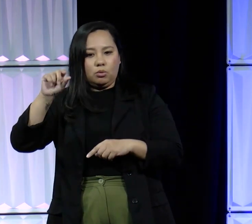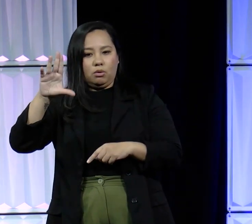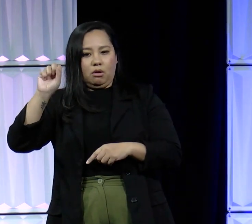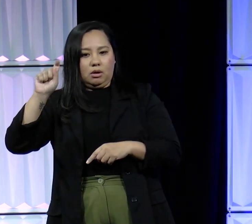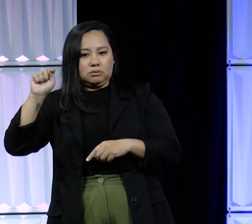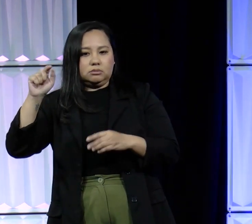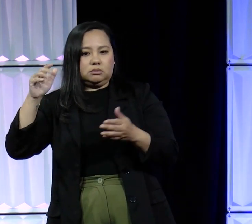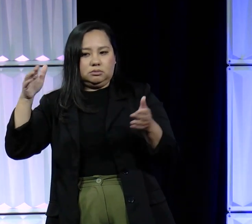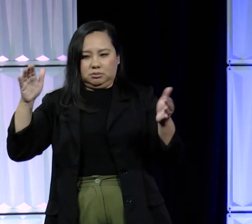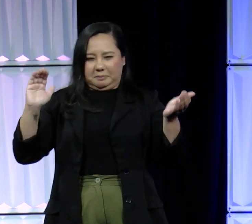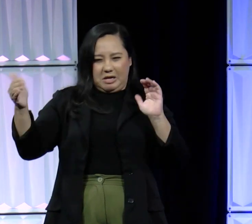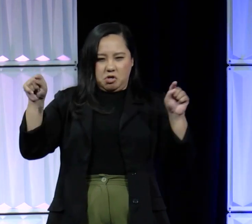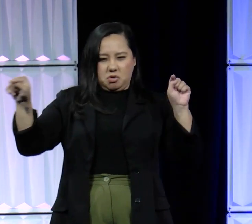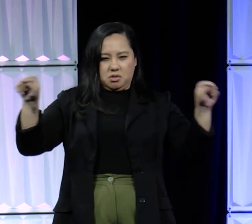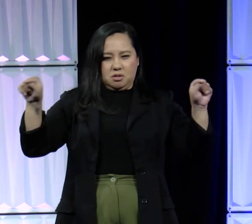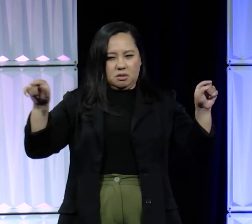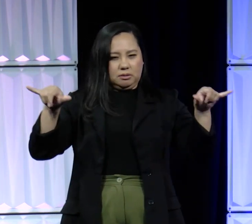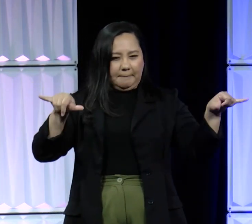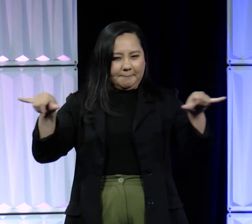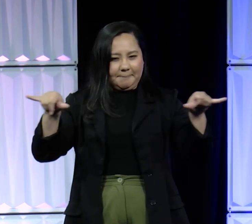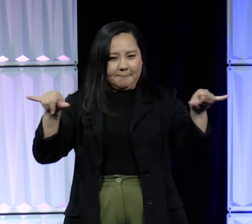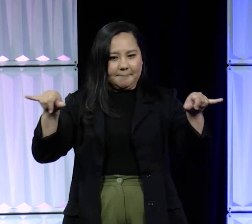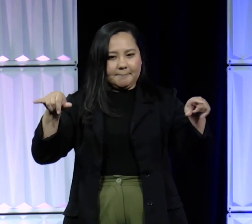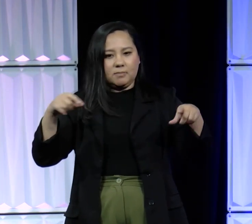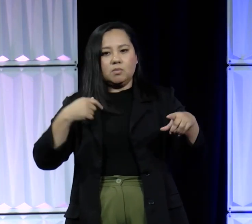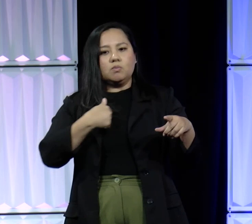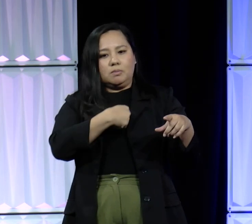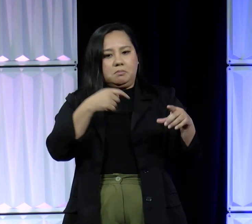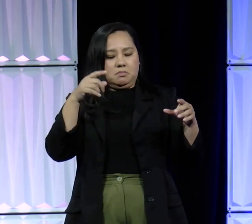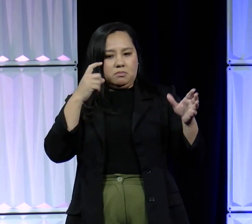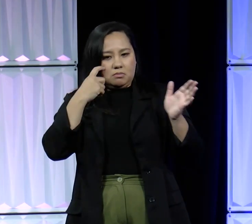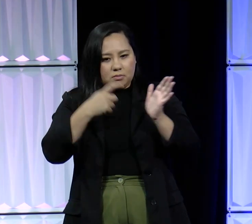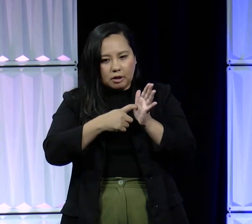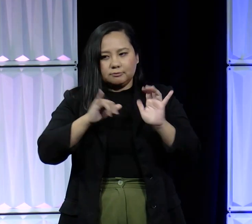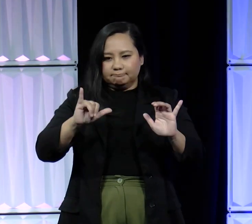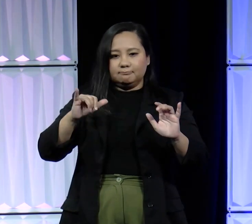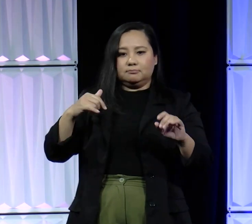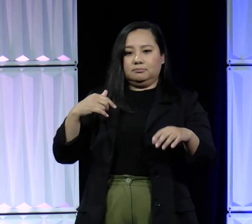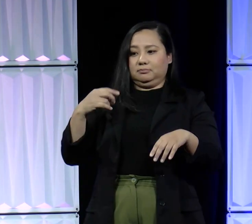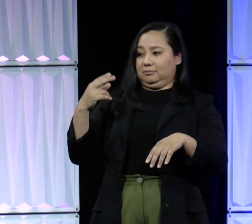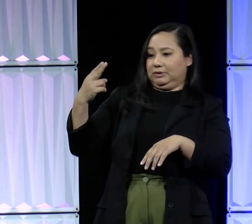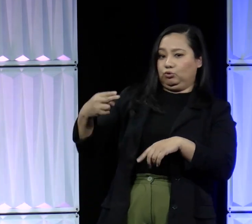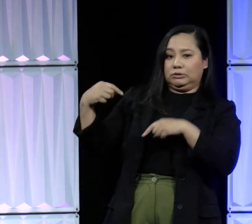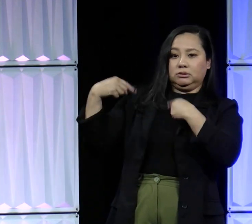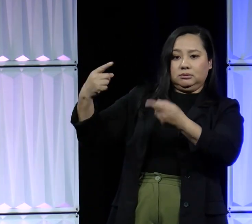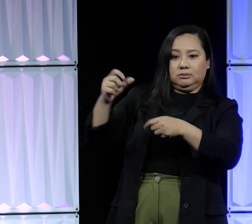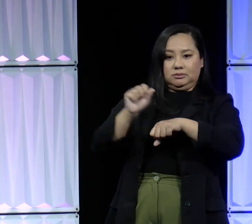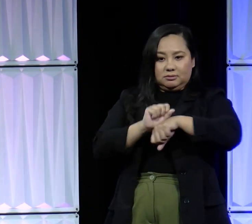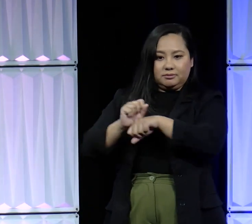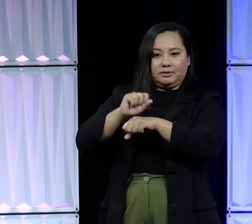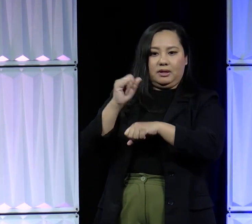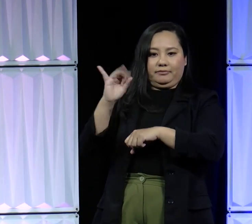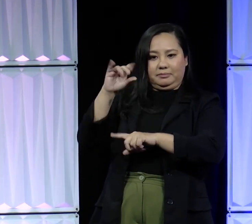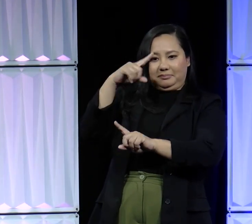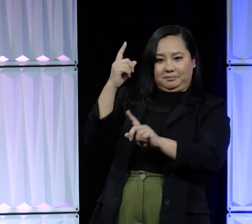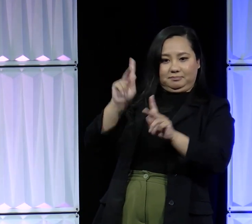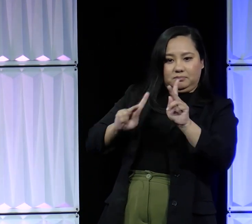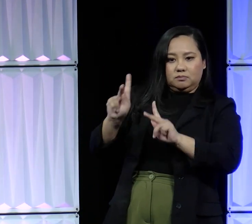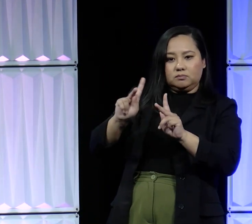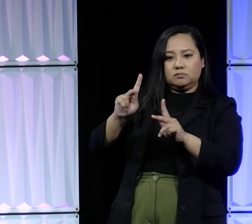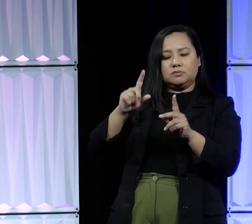and acknowledge our history of enslavement of Black people, it will allow us to actually become a free, just, equitable